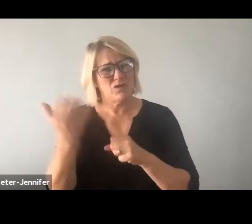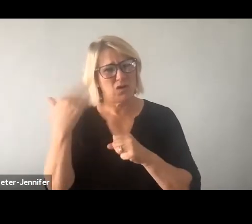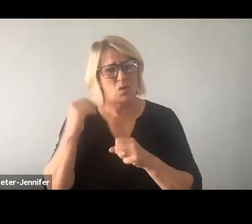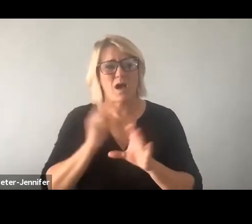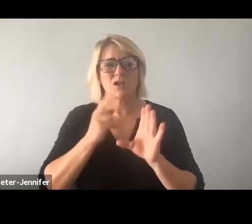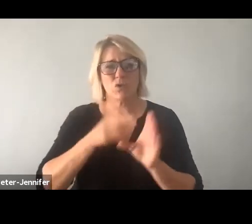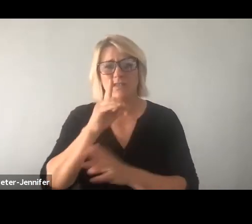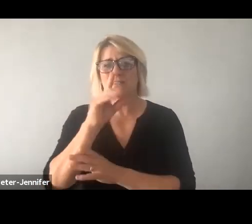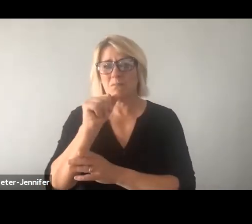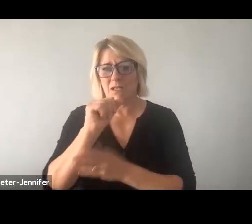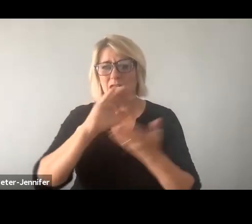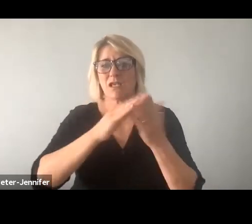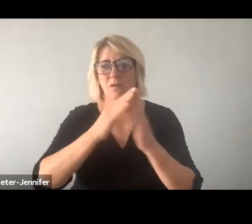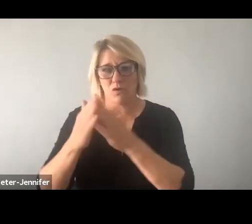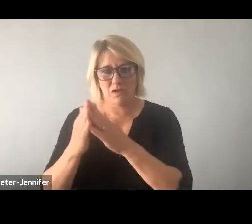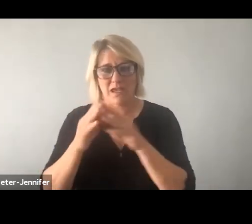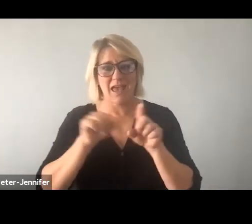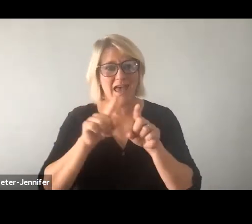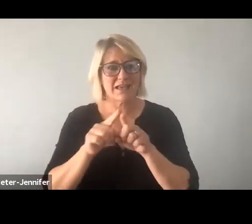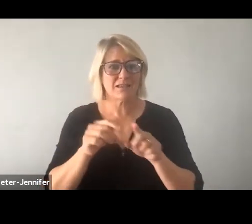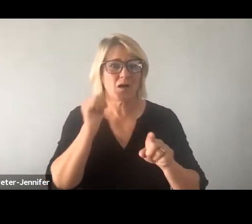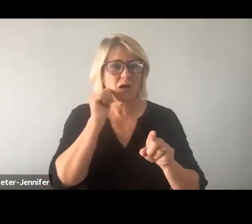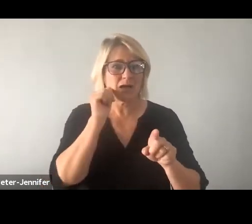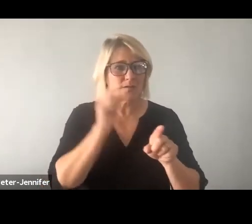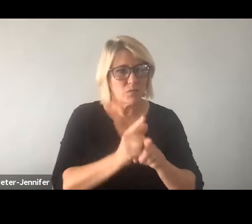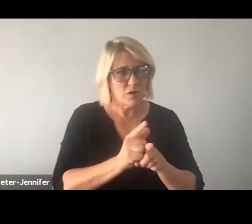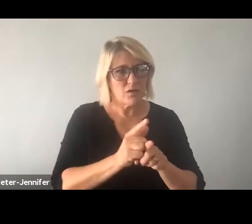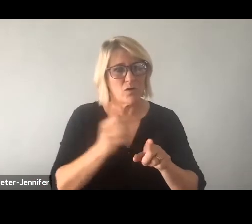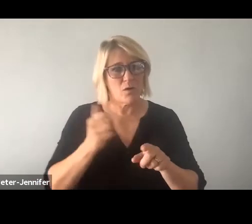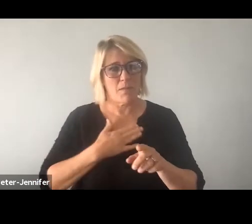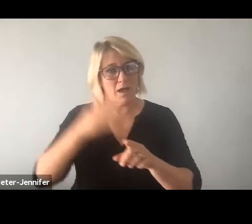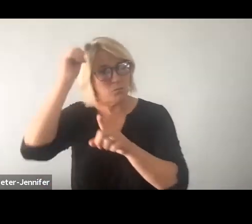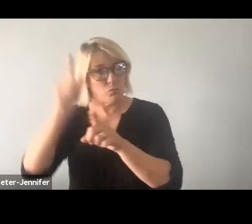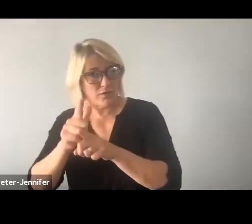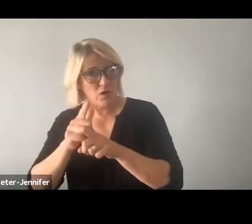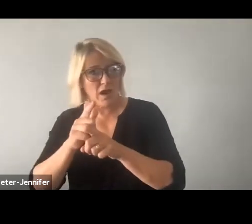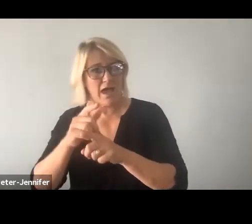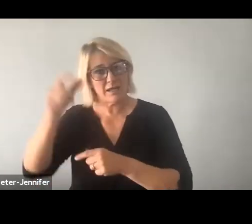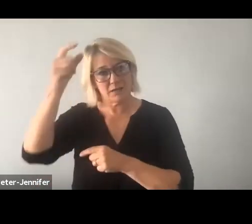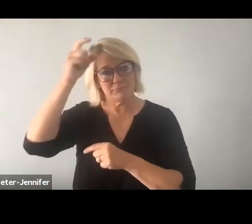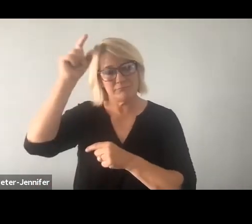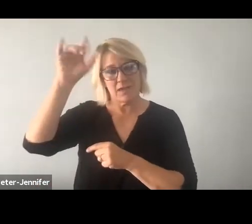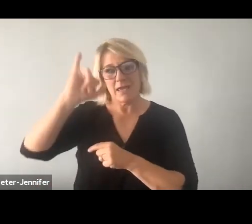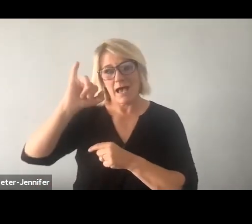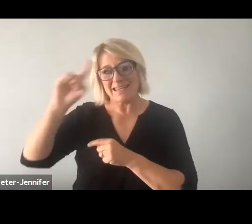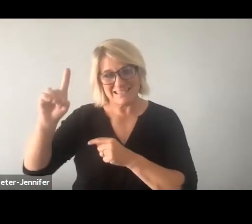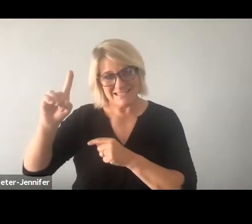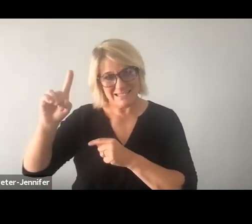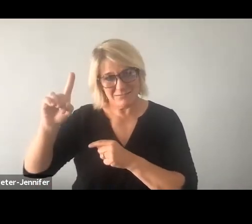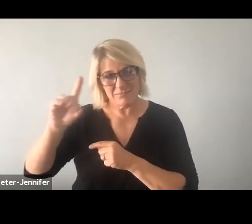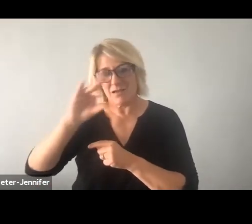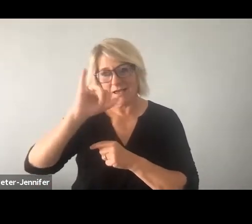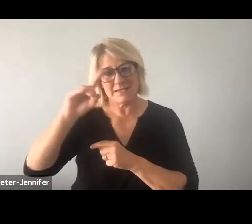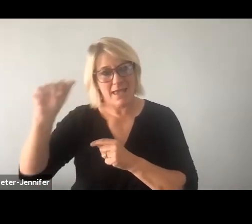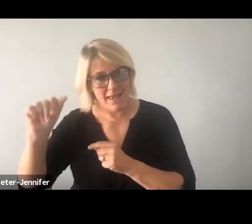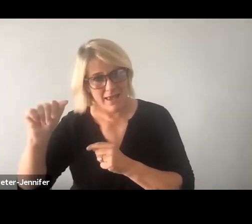disability community as a sibling of a brother with an intellectual disability in a world where we were told the only